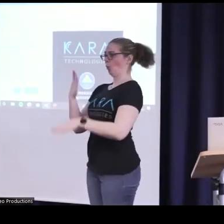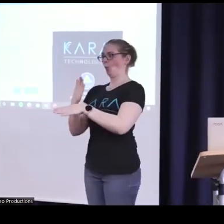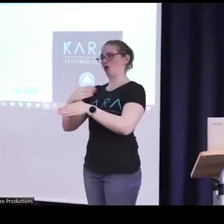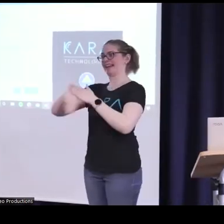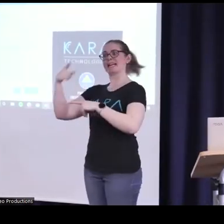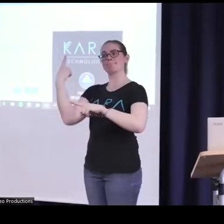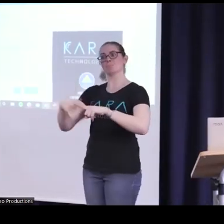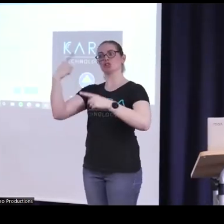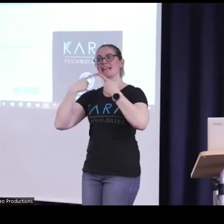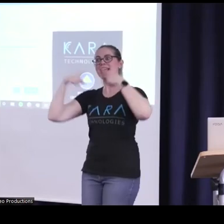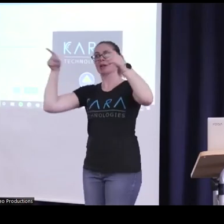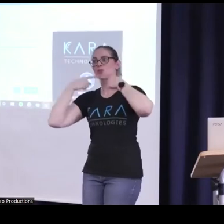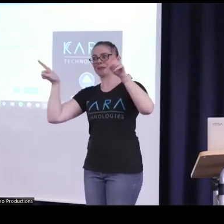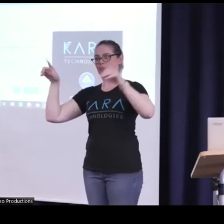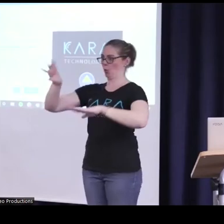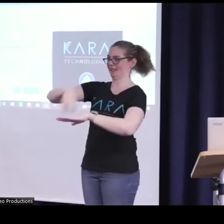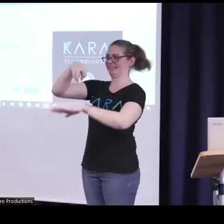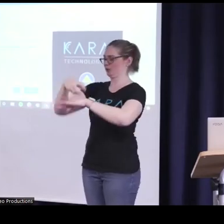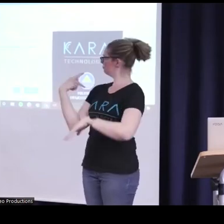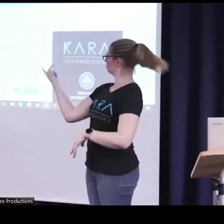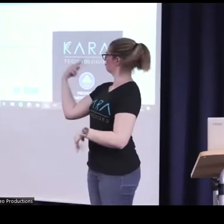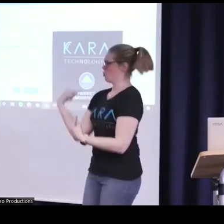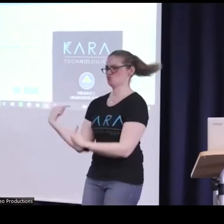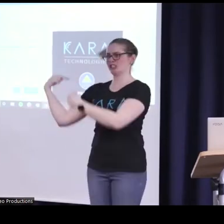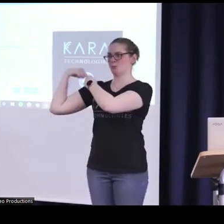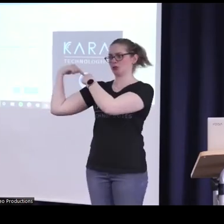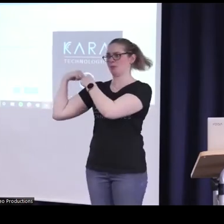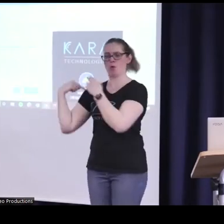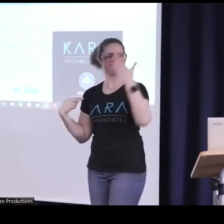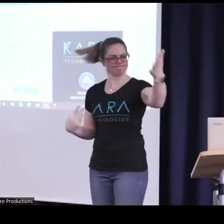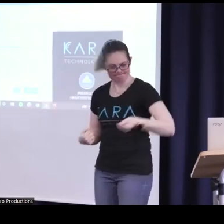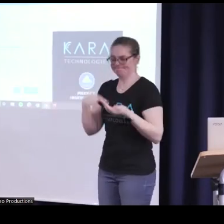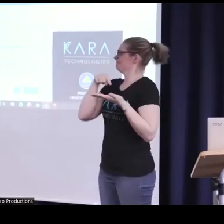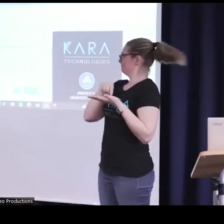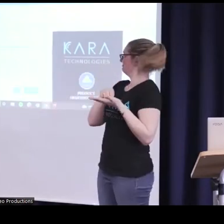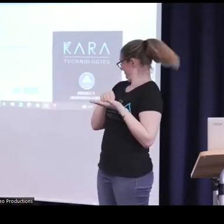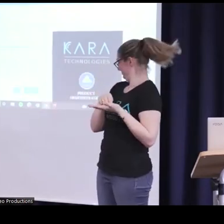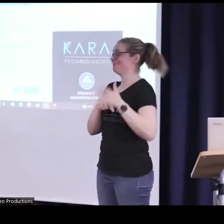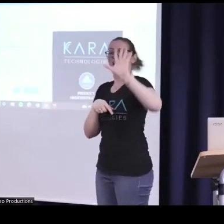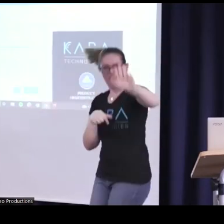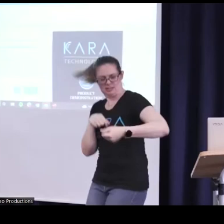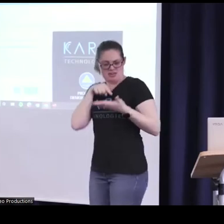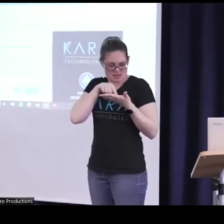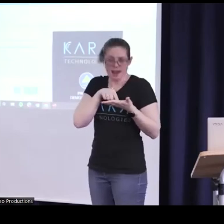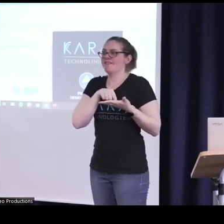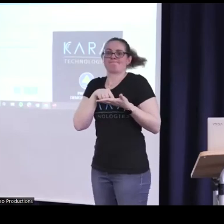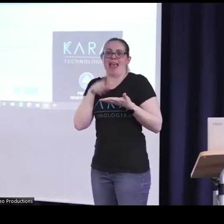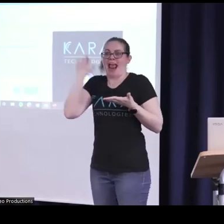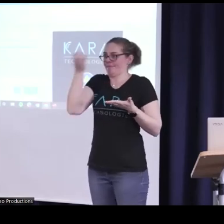So just pretend Eden and I are working in an emergency announcement organisation, and we're responsible